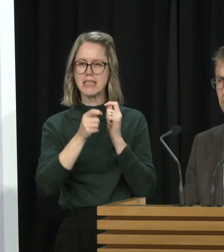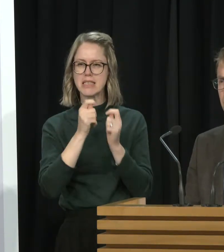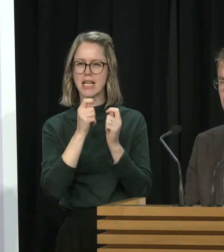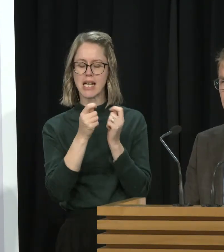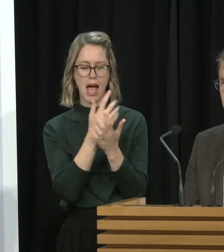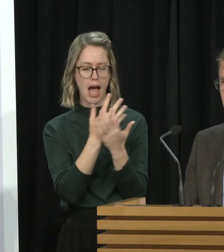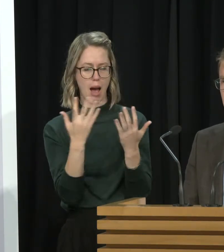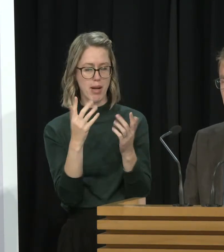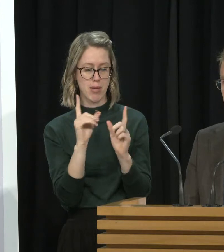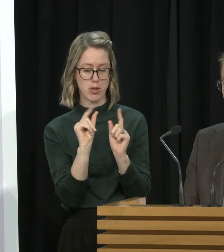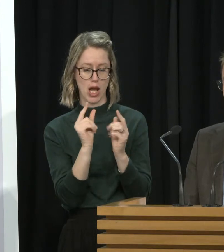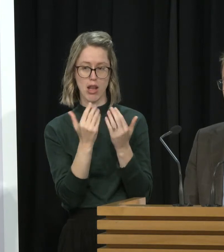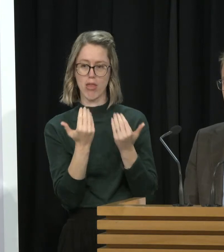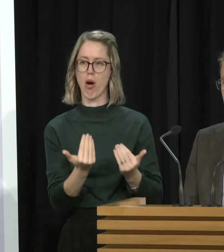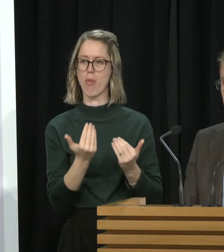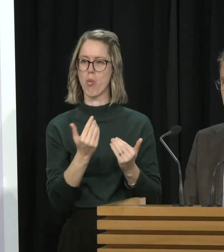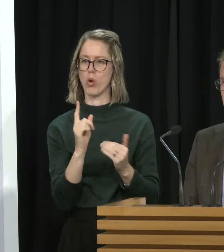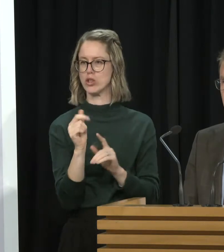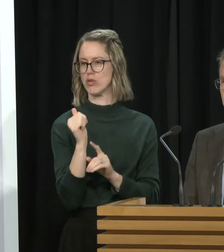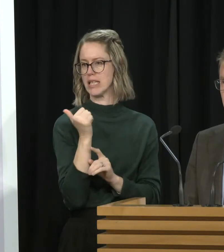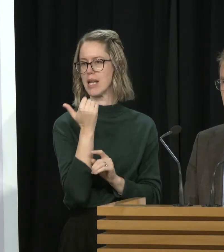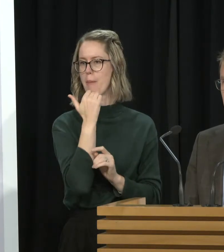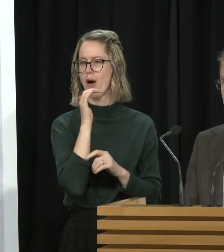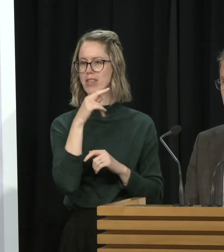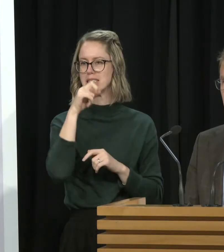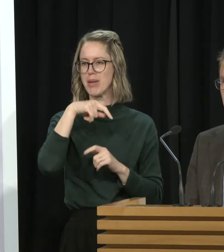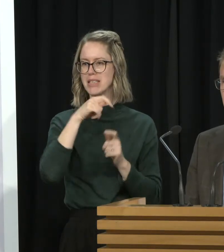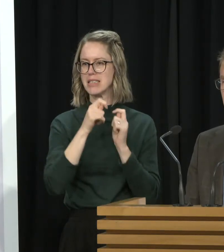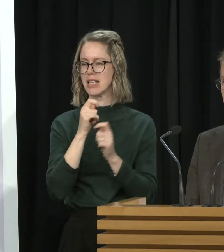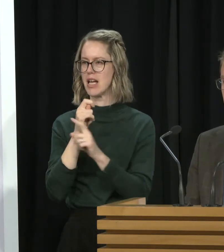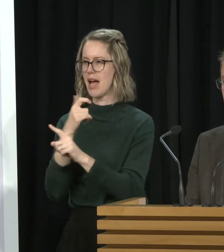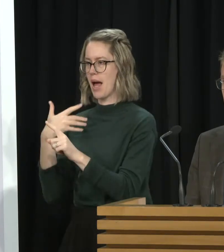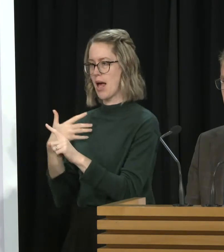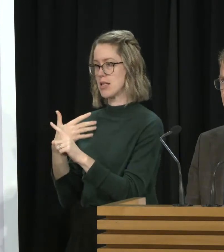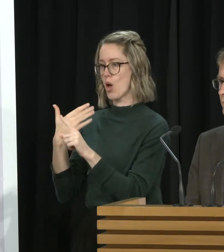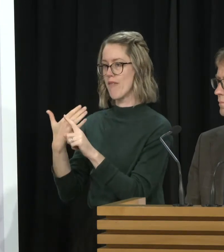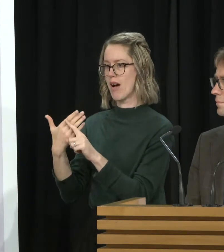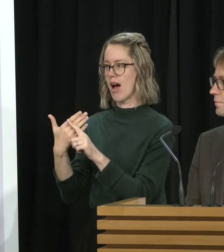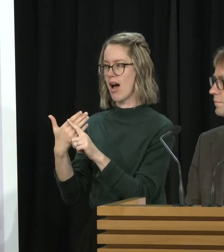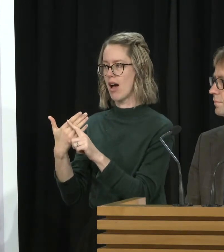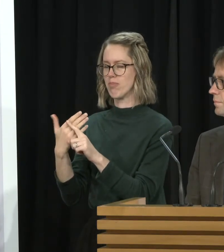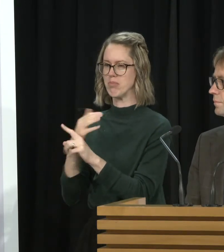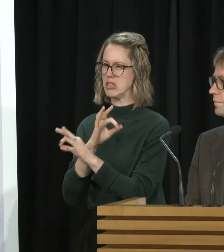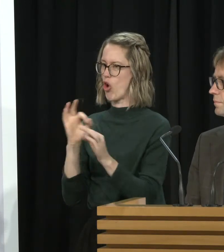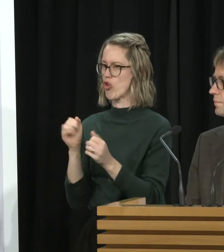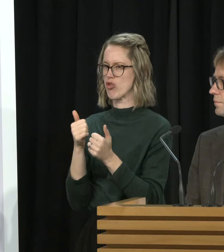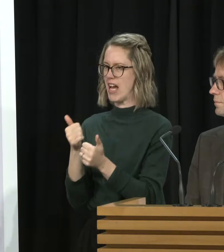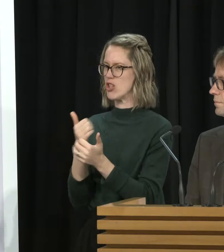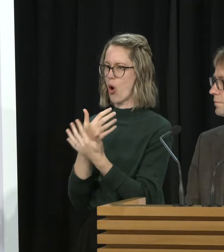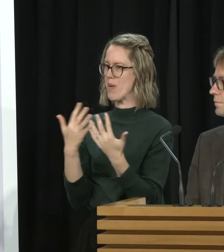are being done now? What's the latest figures on those? The numbers up till to now have been not good,